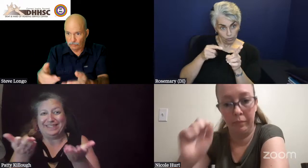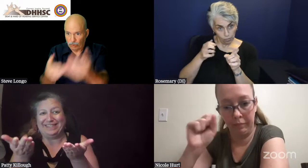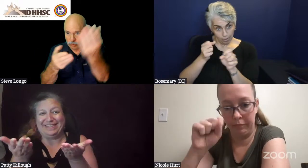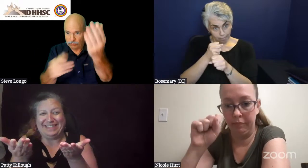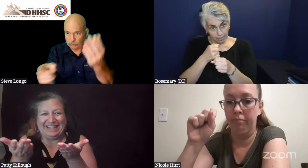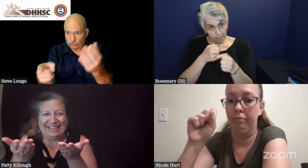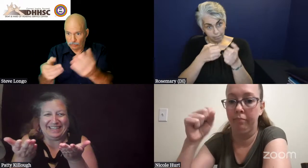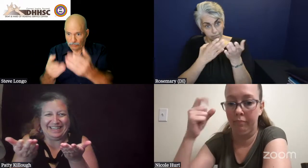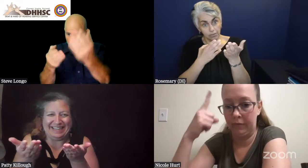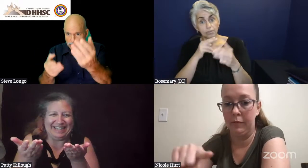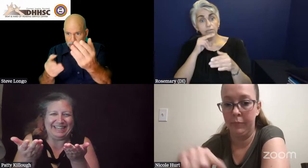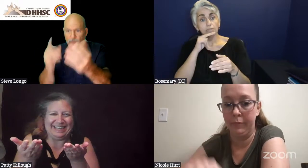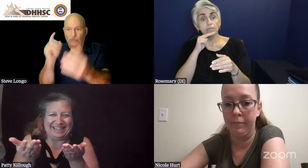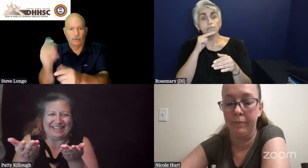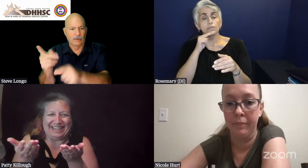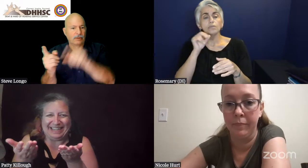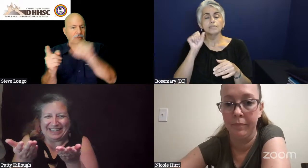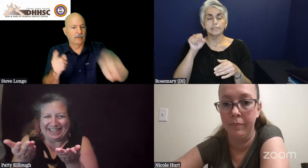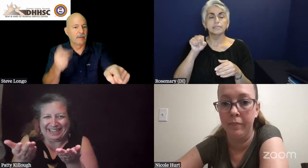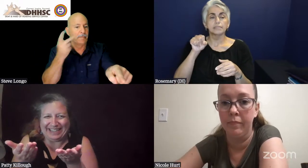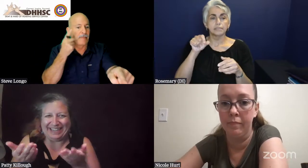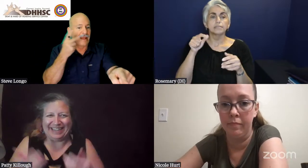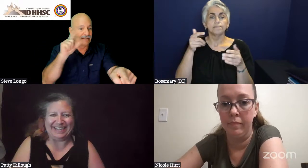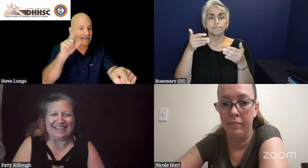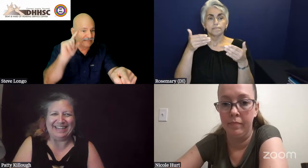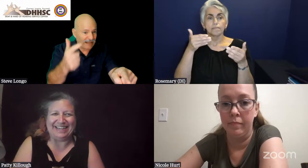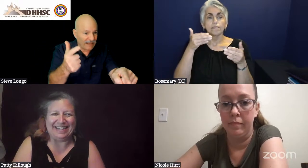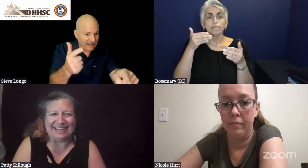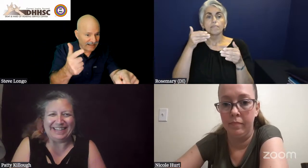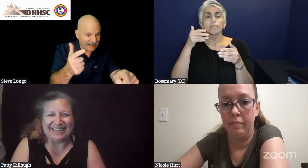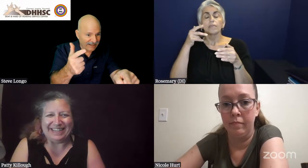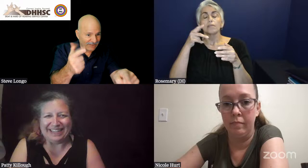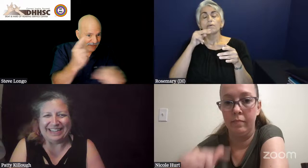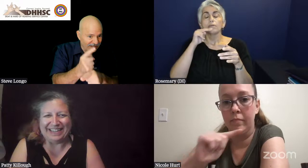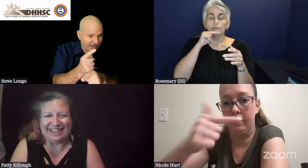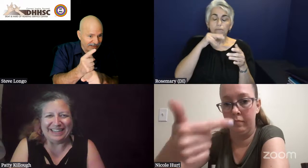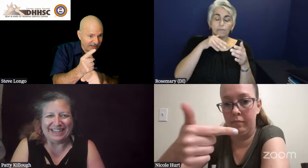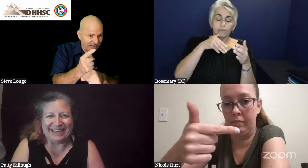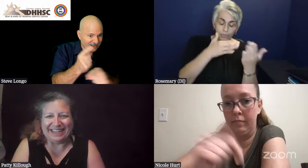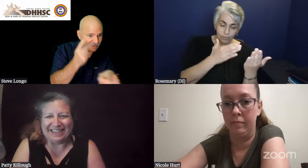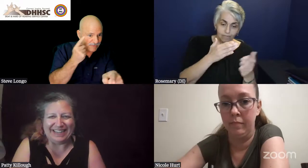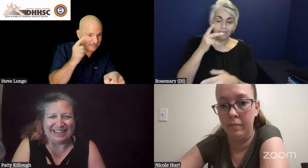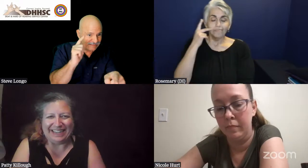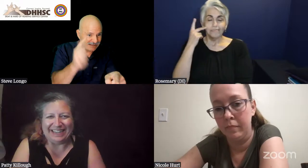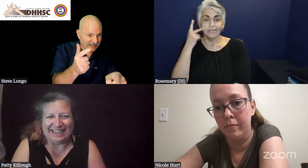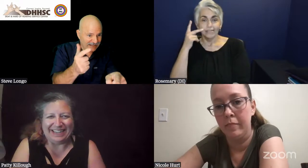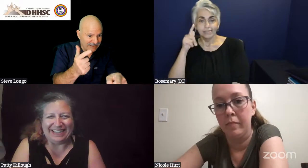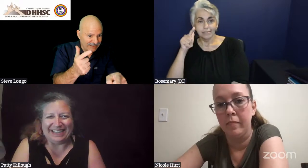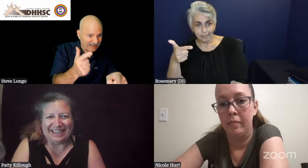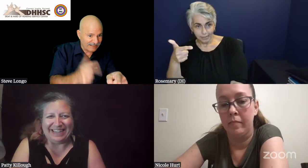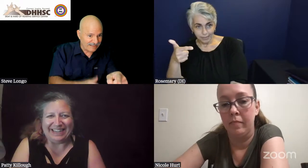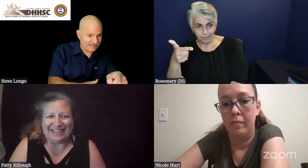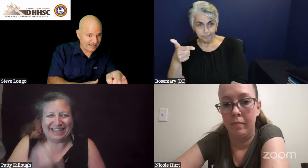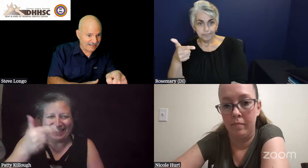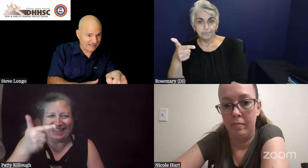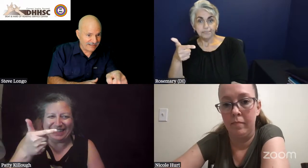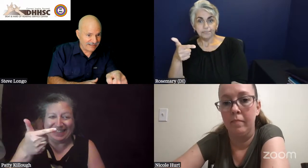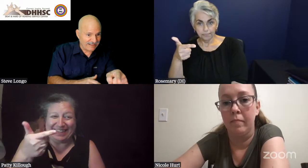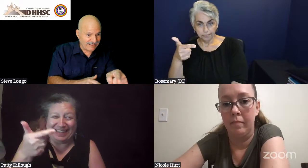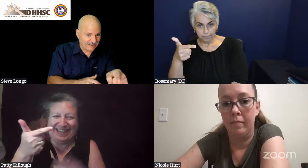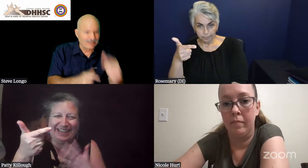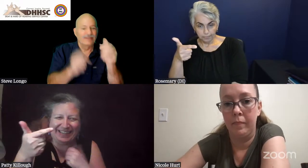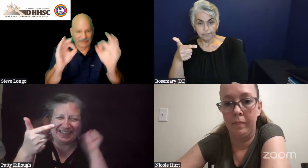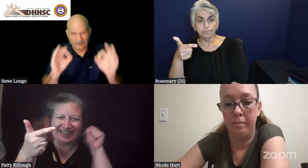second that. That was your motion. Oh, okay. So instead, you'll call it your motion and Patty will be